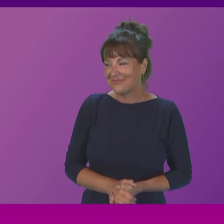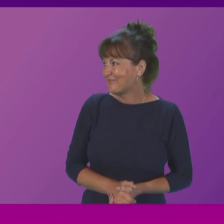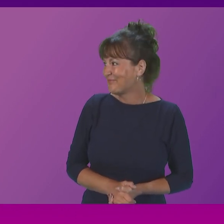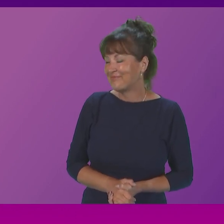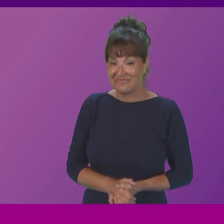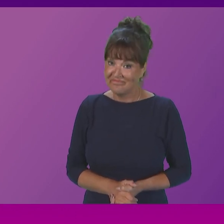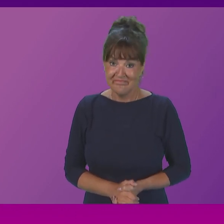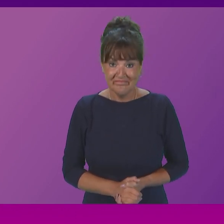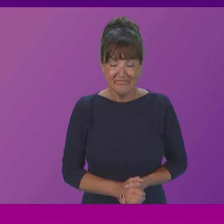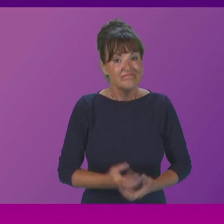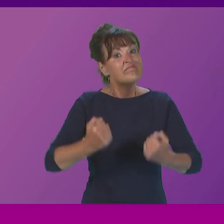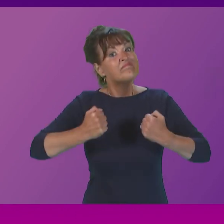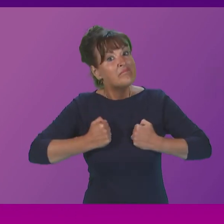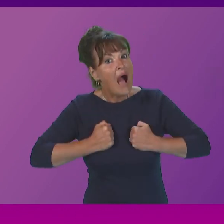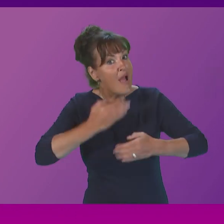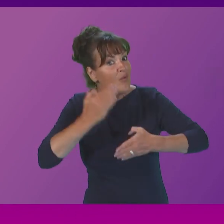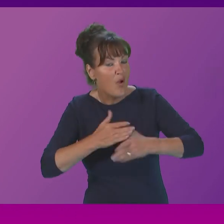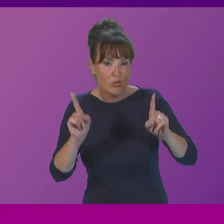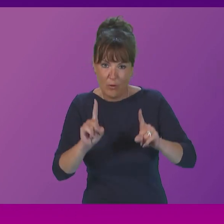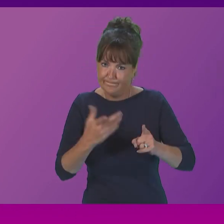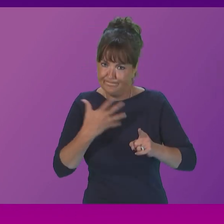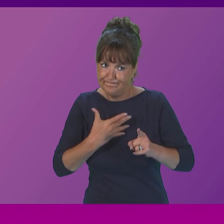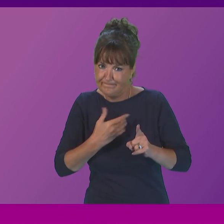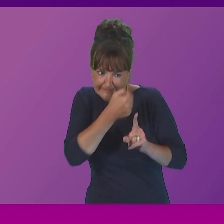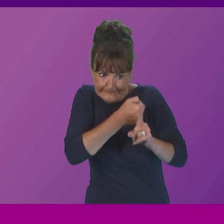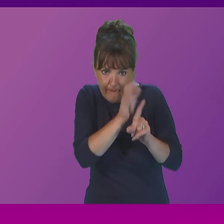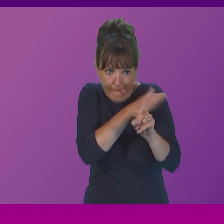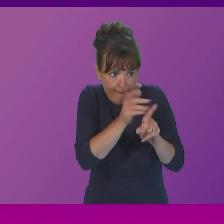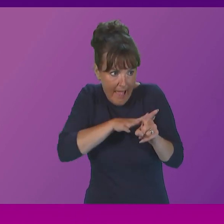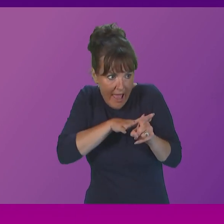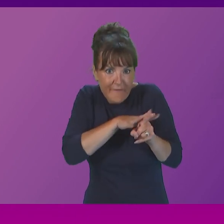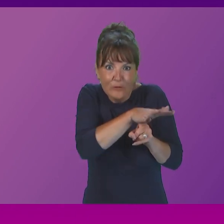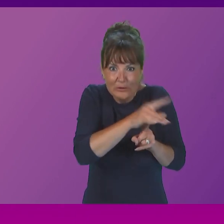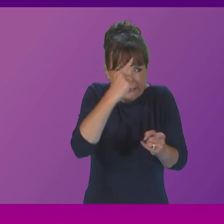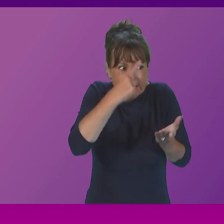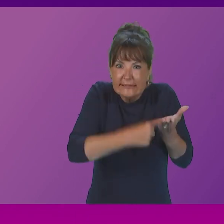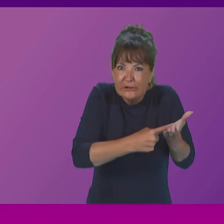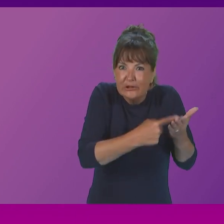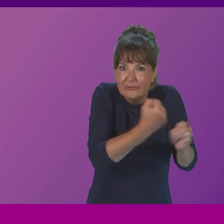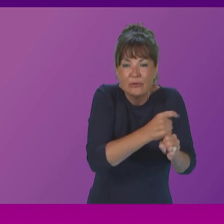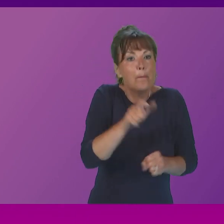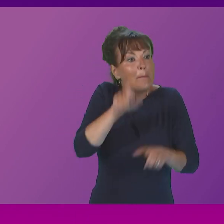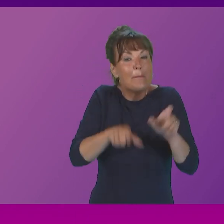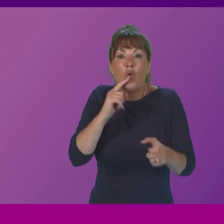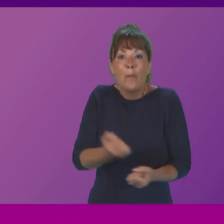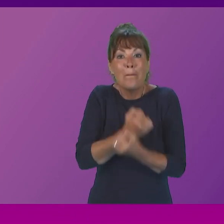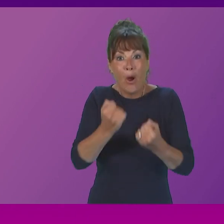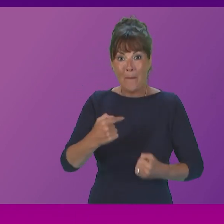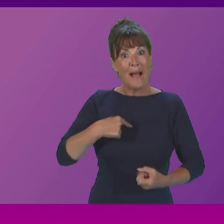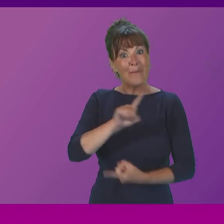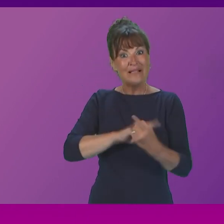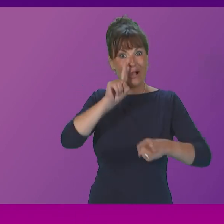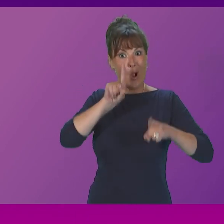Now, in the work I do, a lot of it is about influencing decision makers, influencing those with power, and I can tell you most of my meetings don't look like